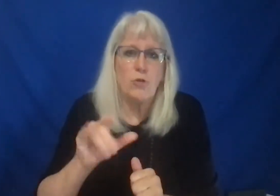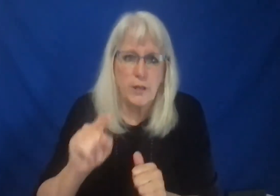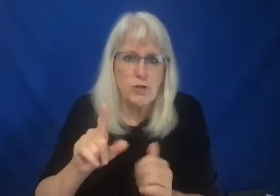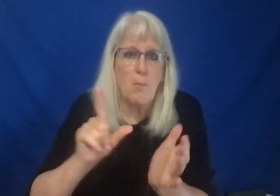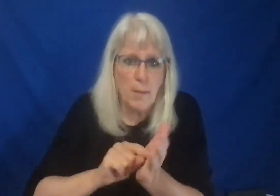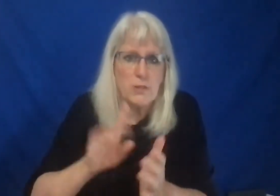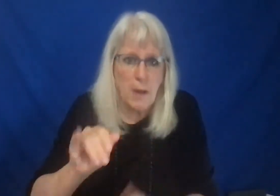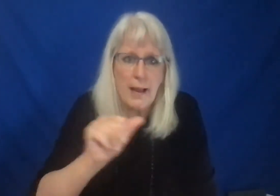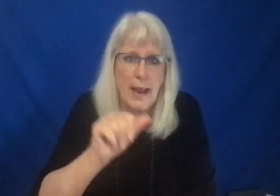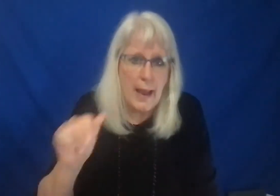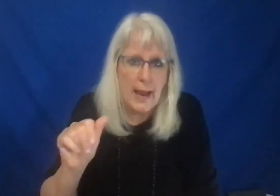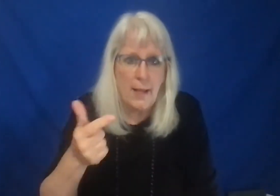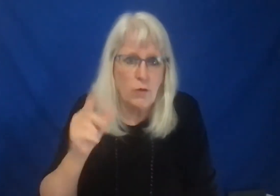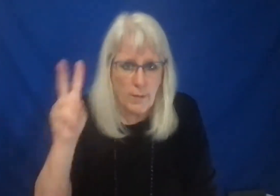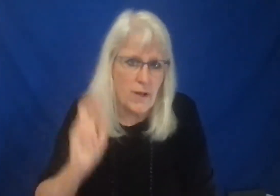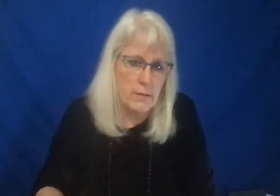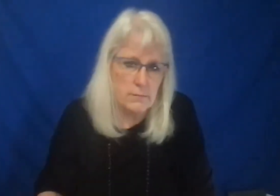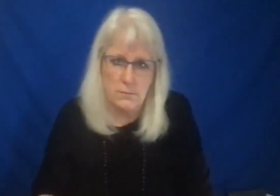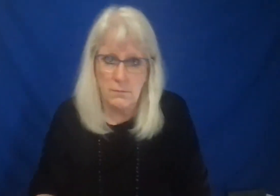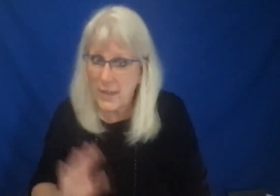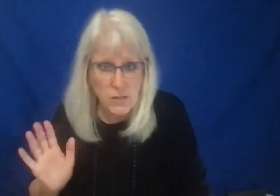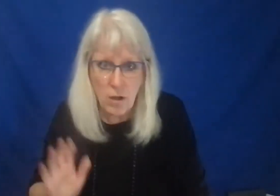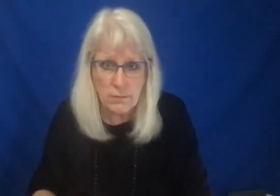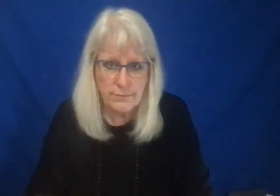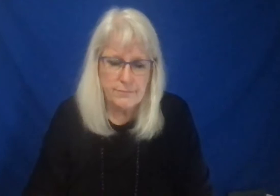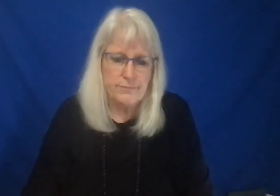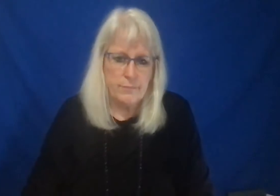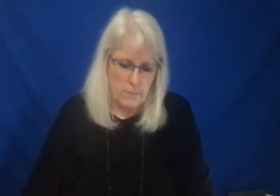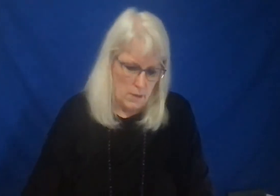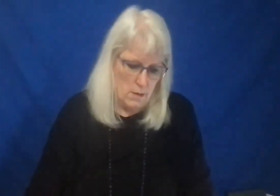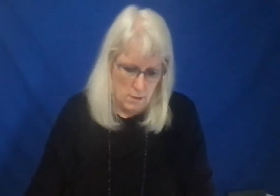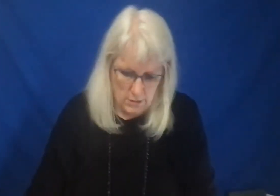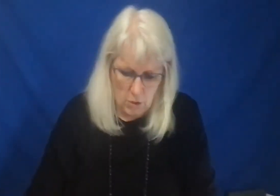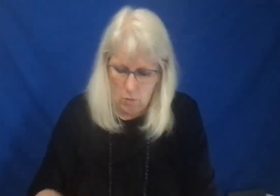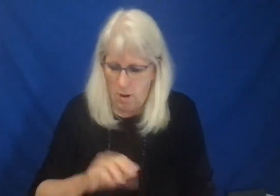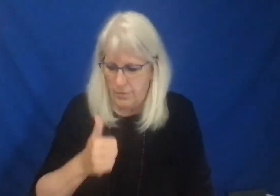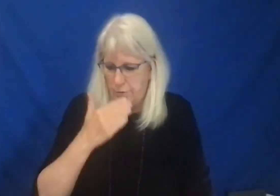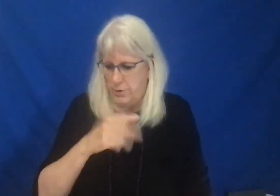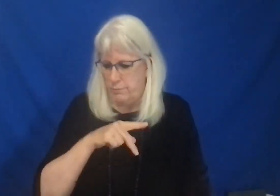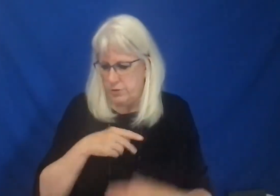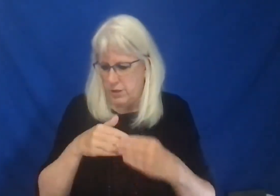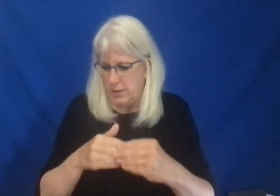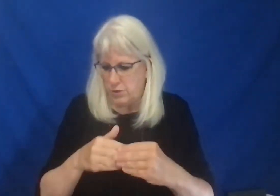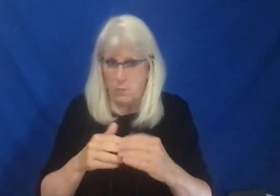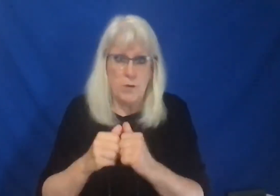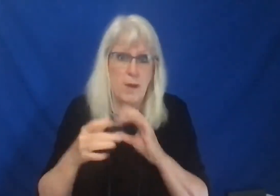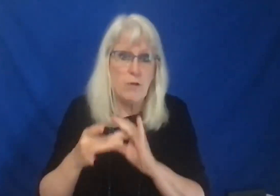and the Grapevine. So another way that I try to exercise good personal leadership in my relationship is by listening, you